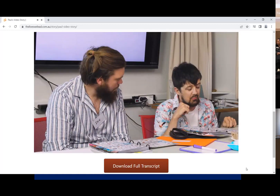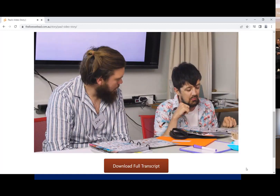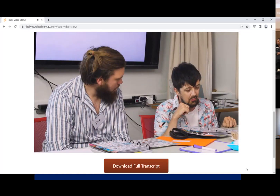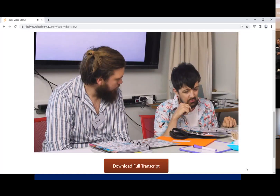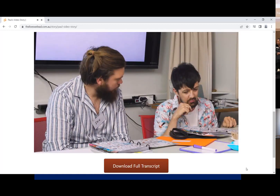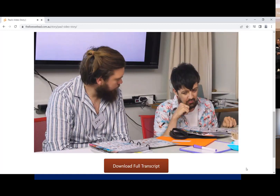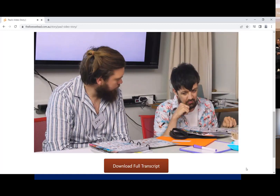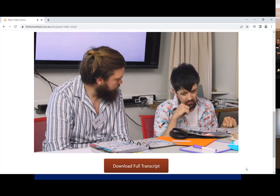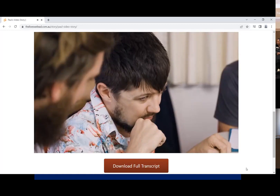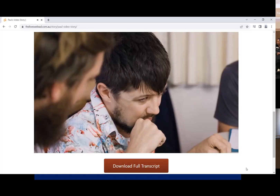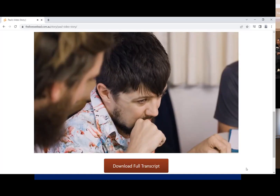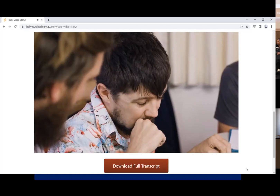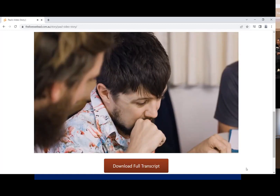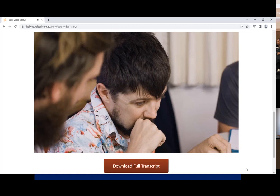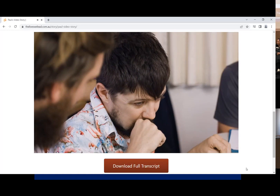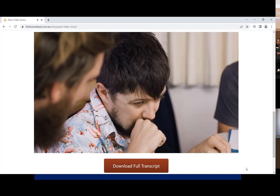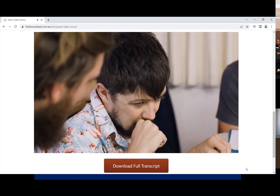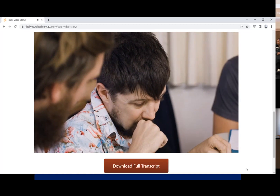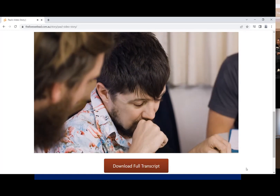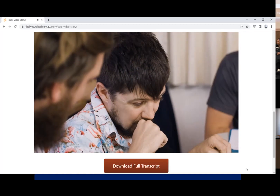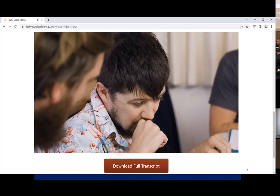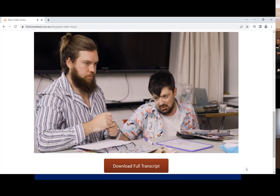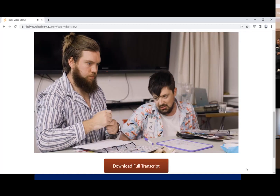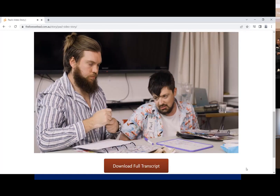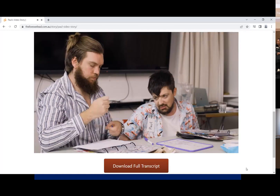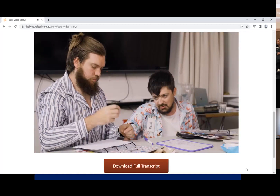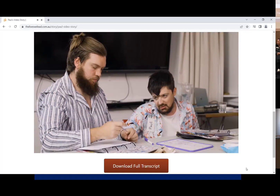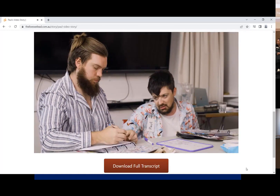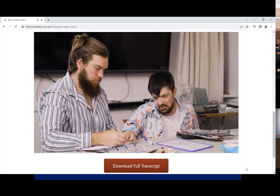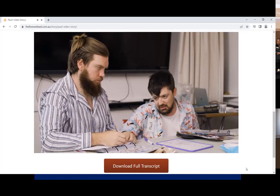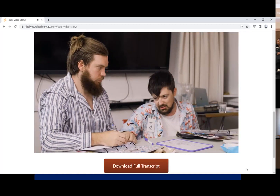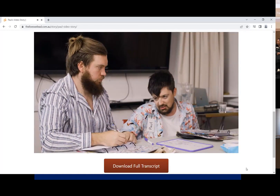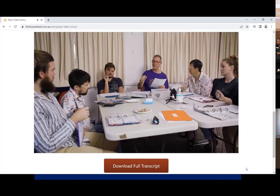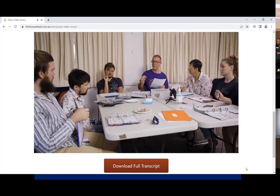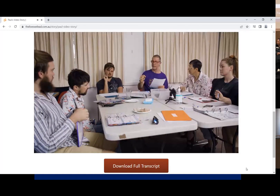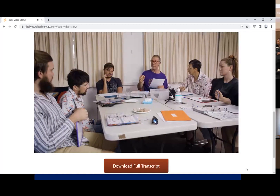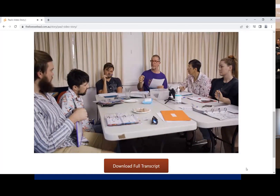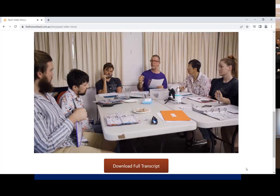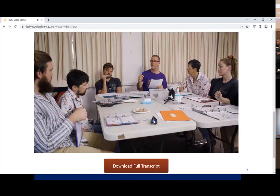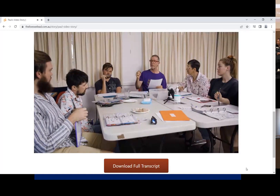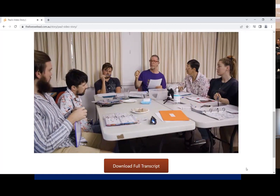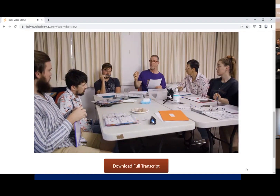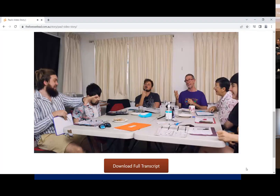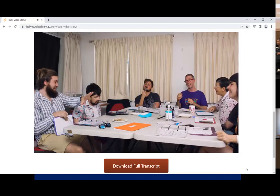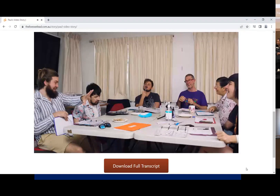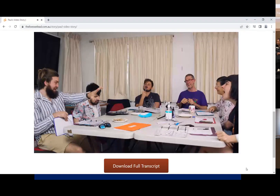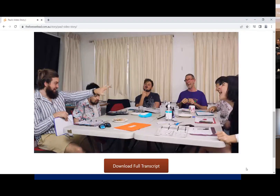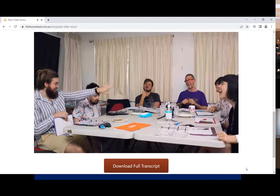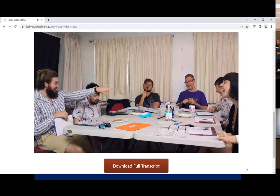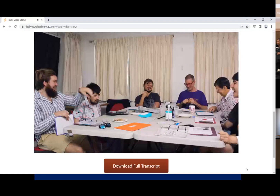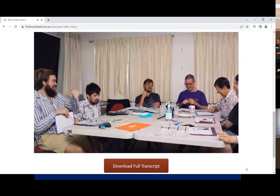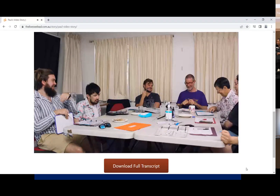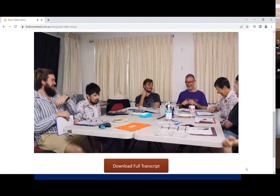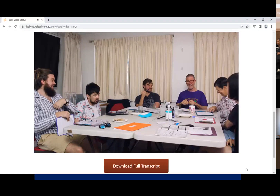I choose my team. The ones I can trust. It makes all the difference.